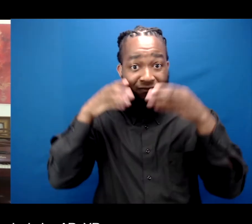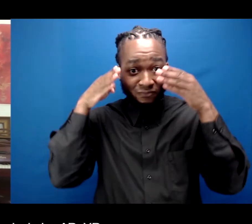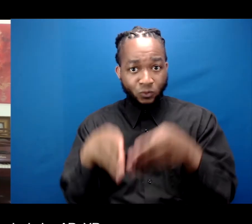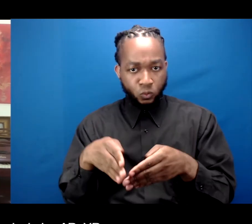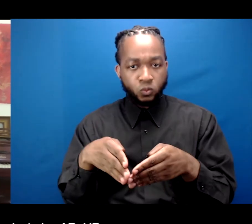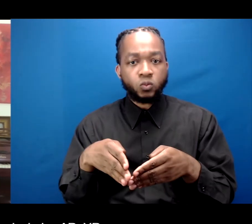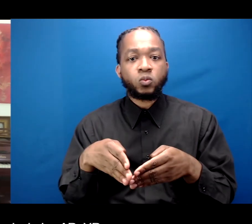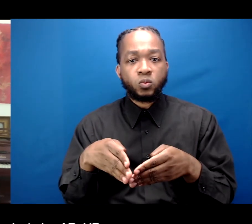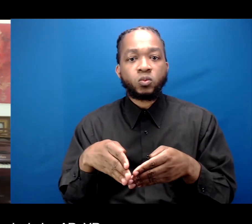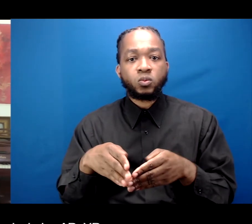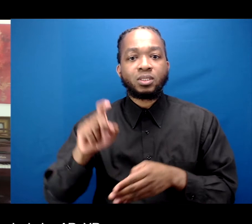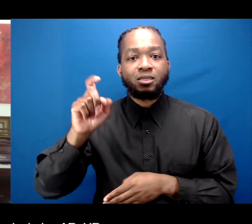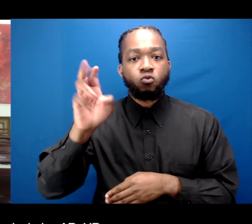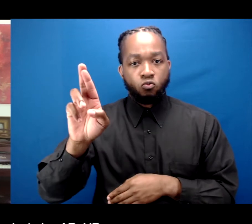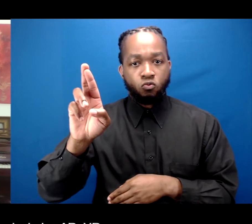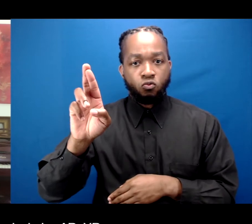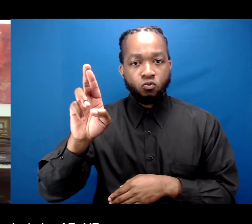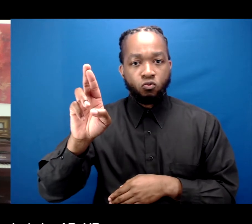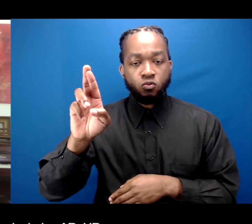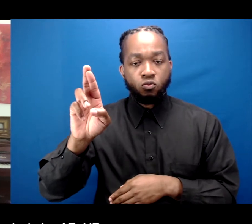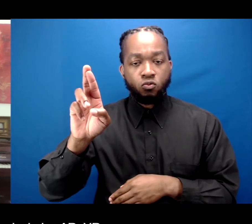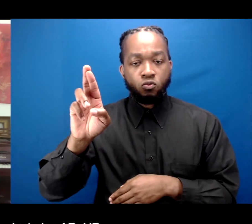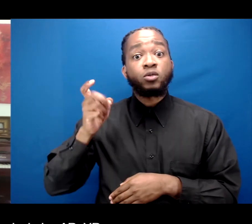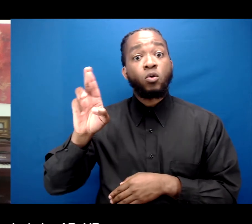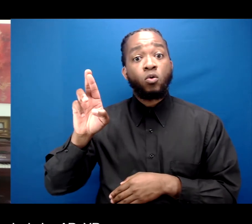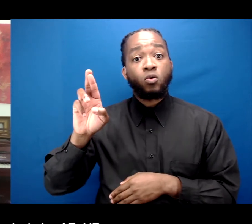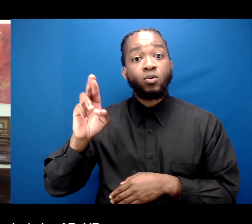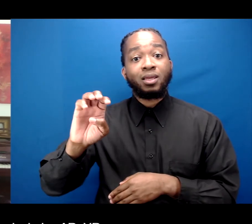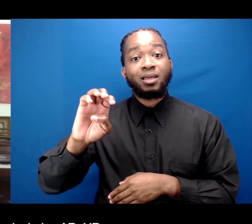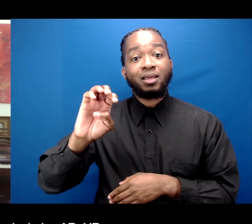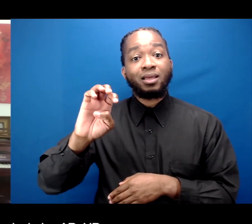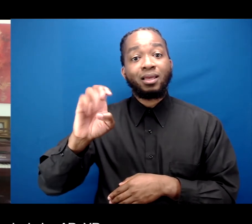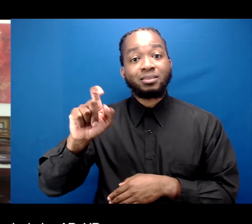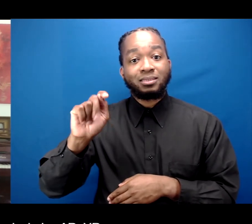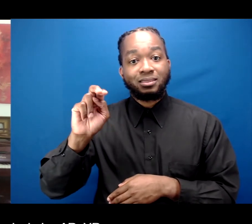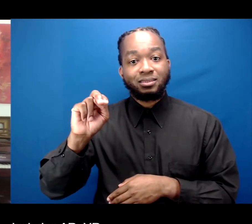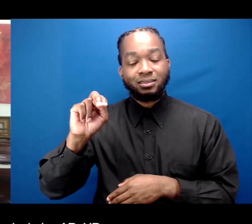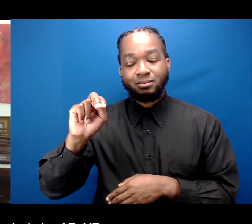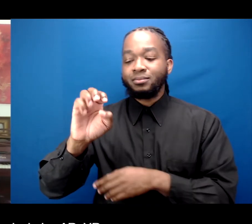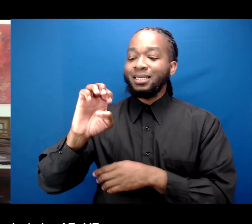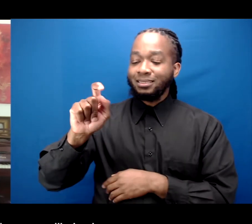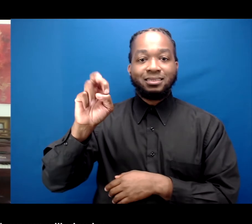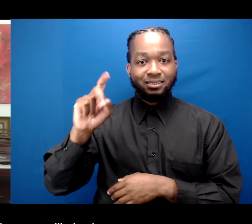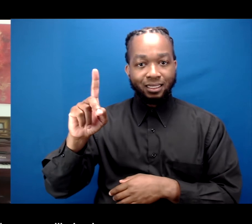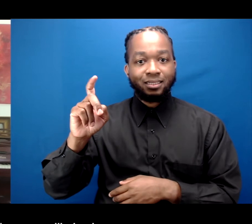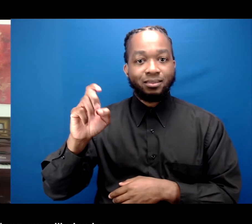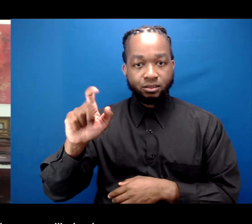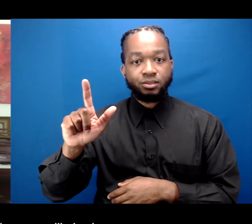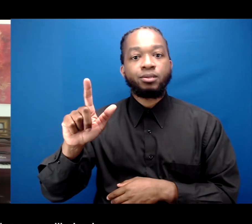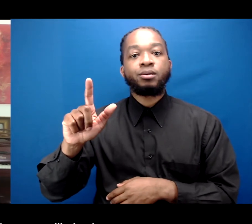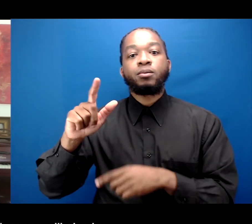XR, or extended reality, includes AR, VR, and mixed reality. I'm very excited that one of my